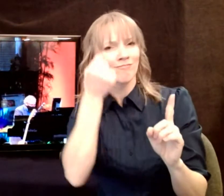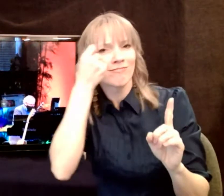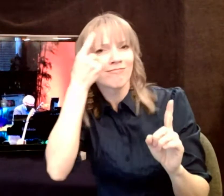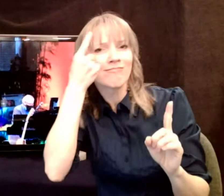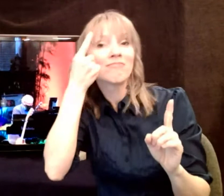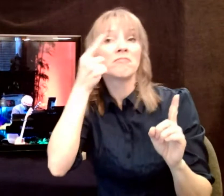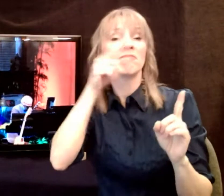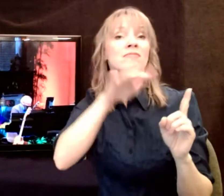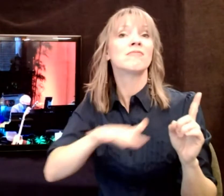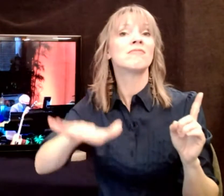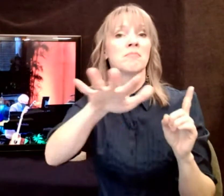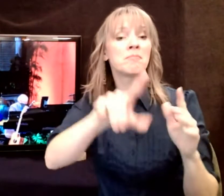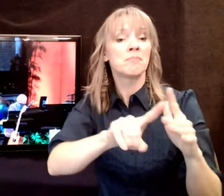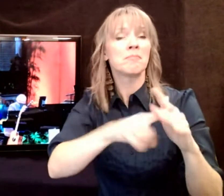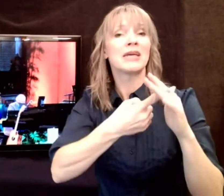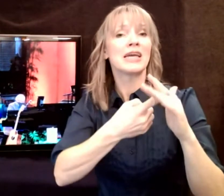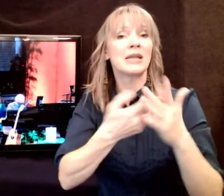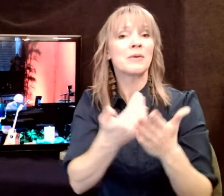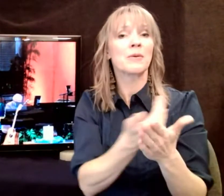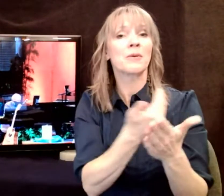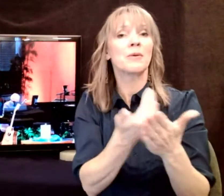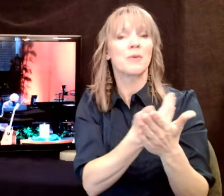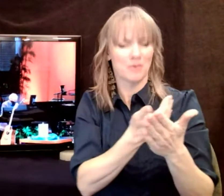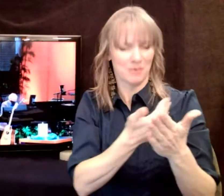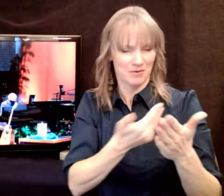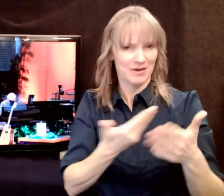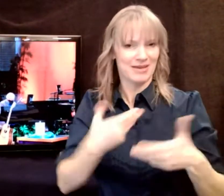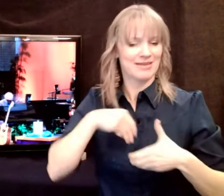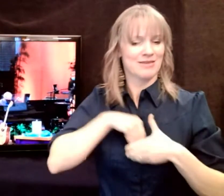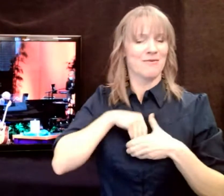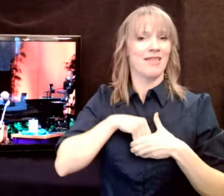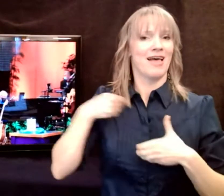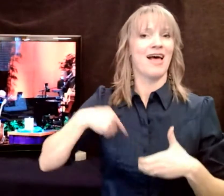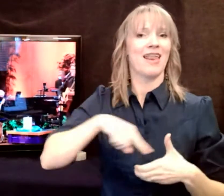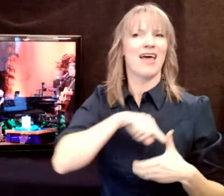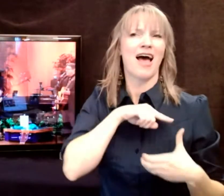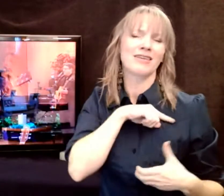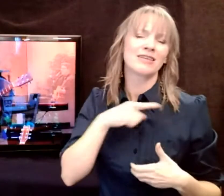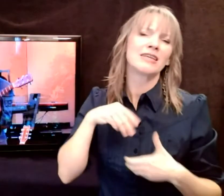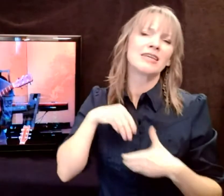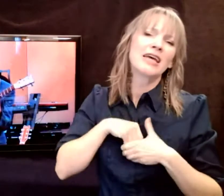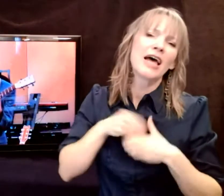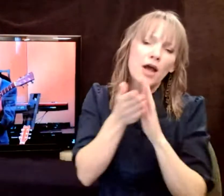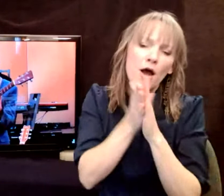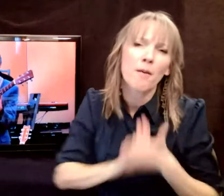is inside us now. And in a peace, for this we pray to life.